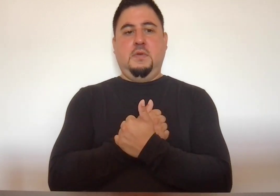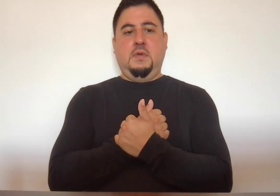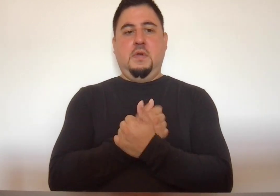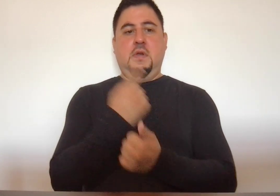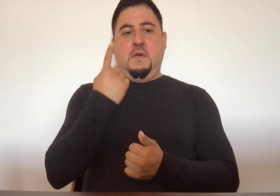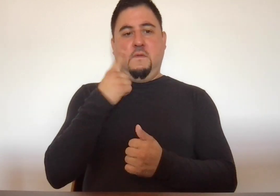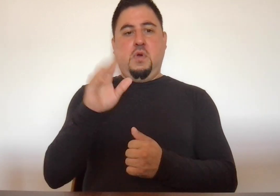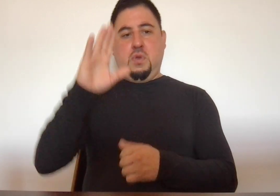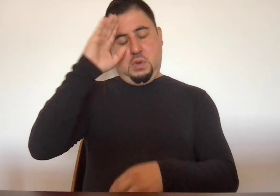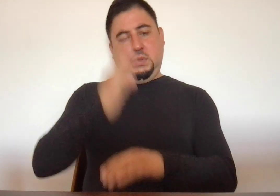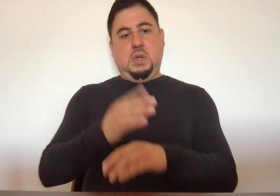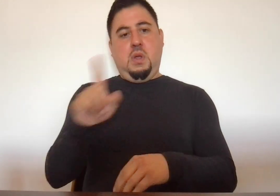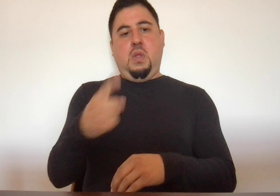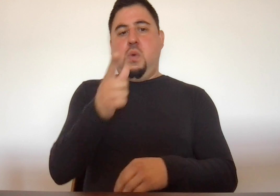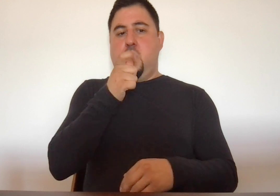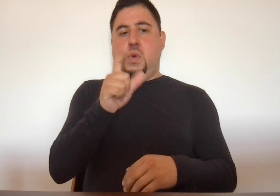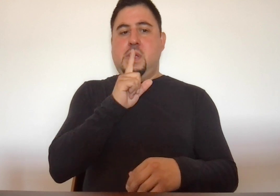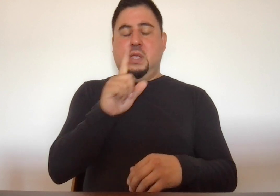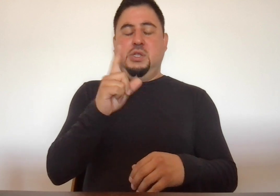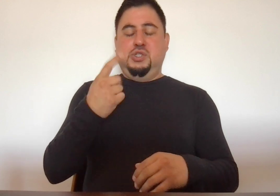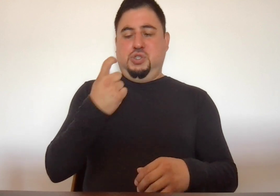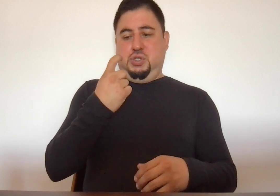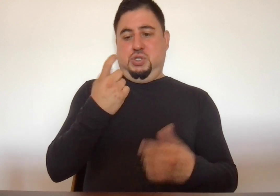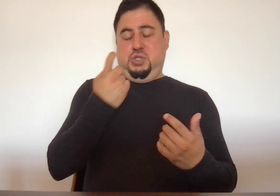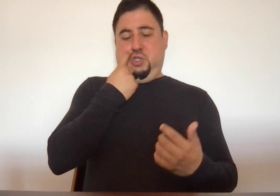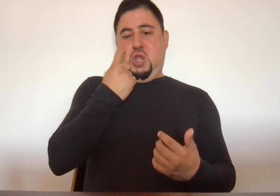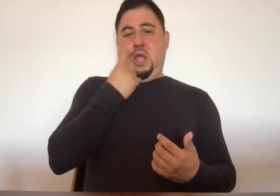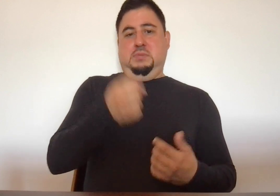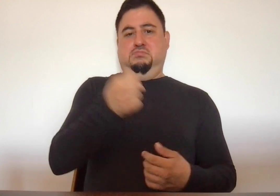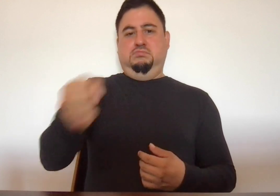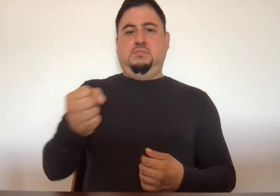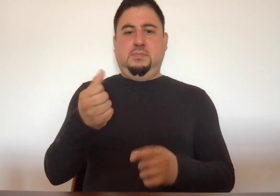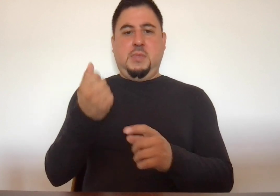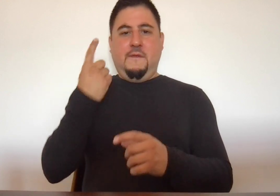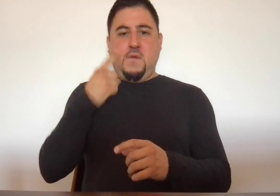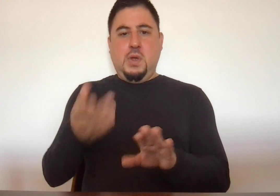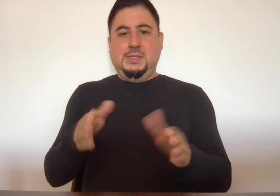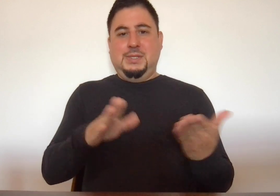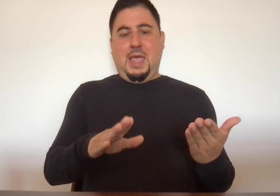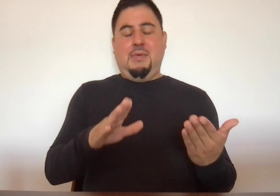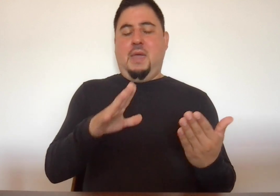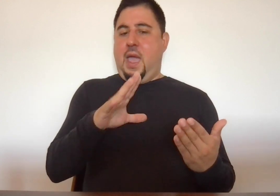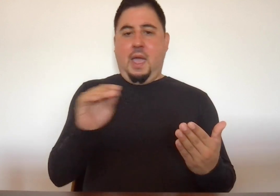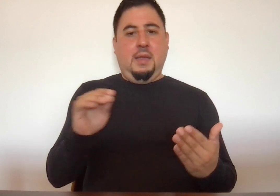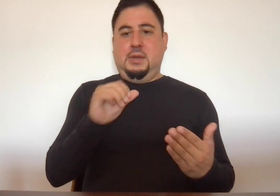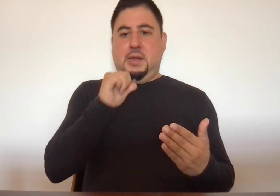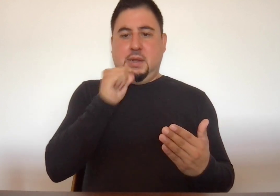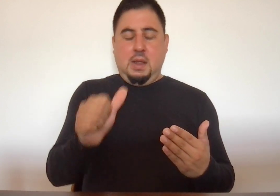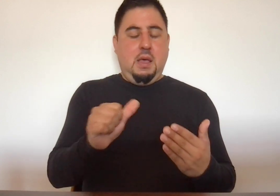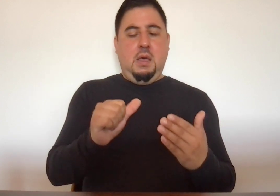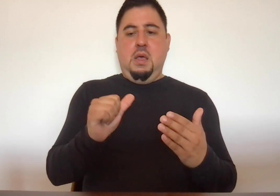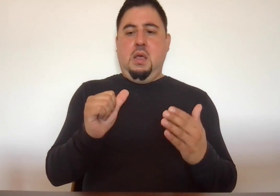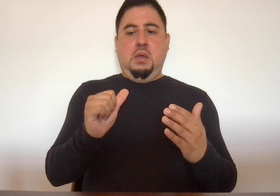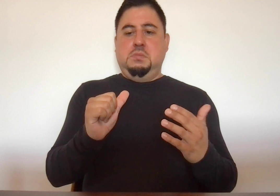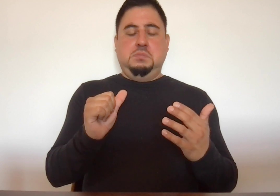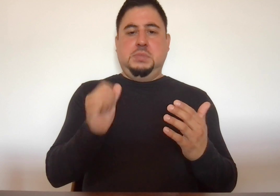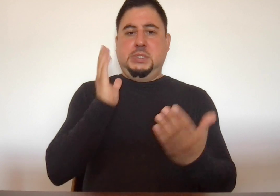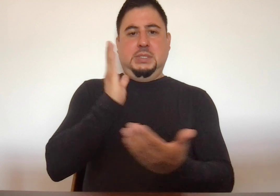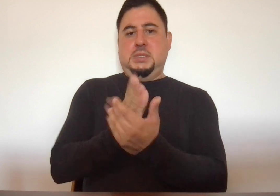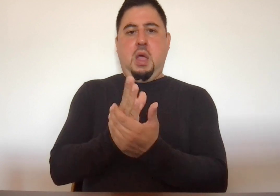Son, who alone is just, handed himself over to death and did not disdain to be nailed for our sake to the wood of